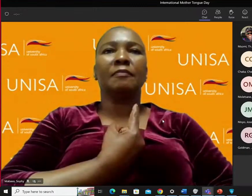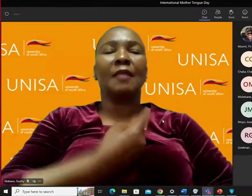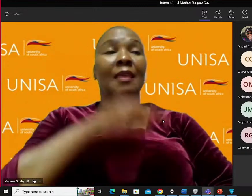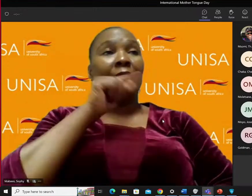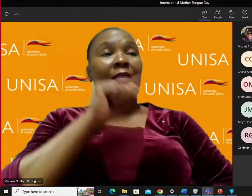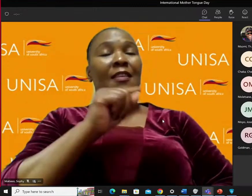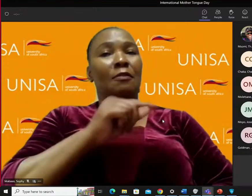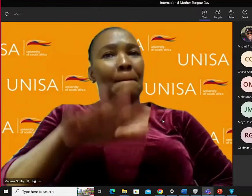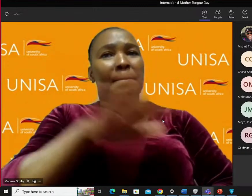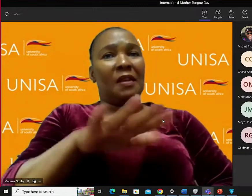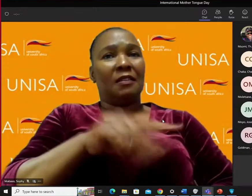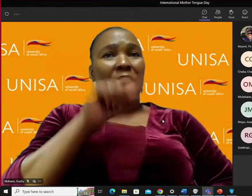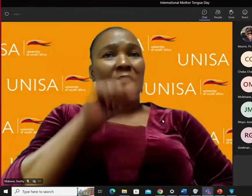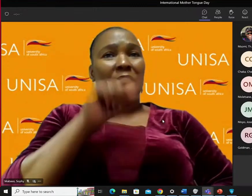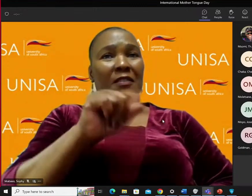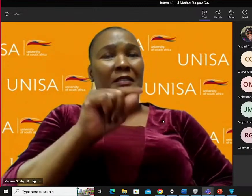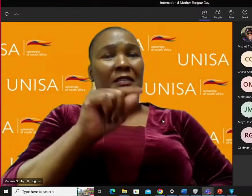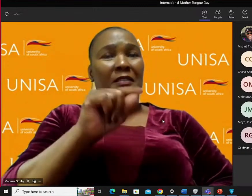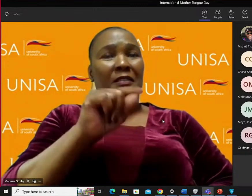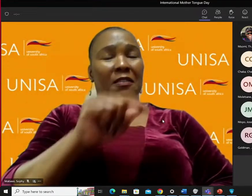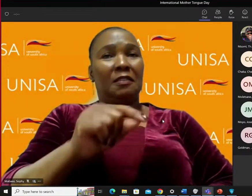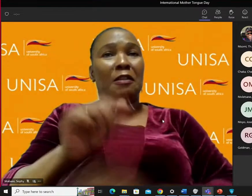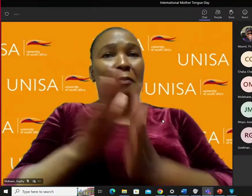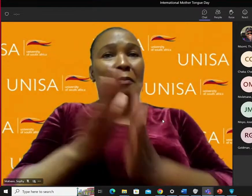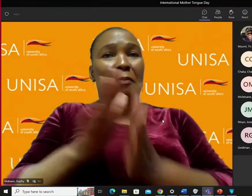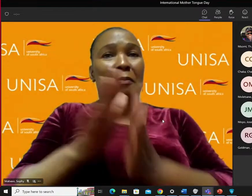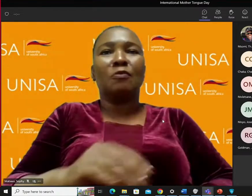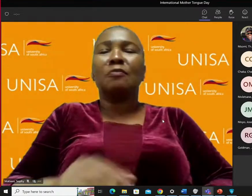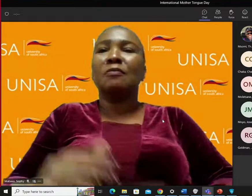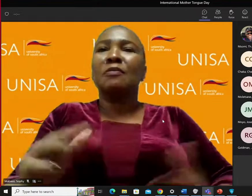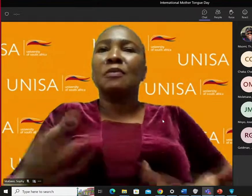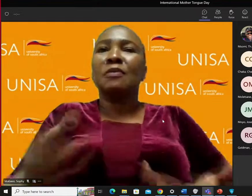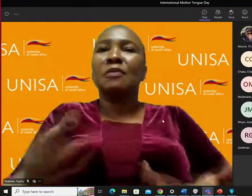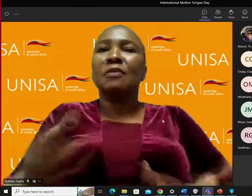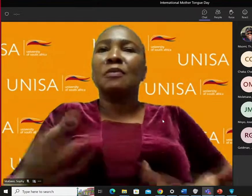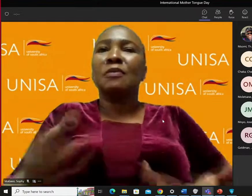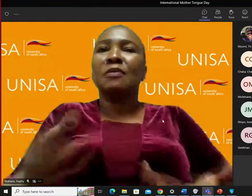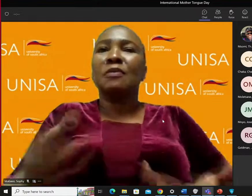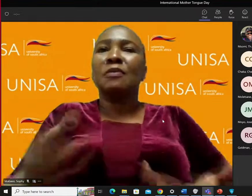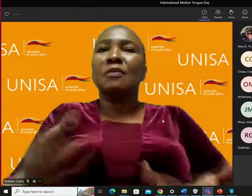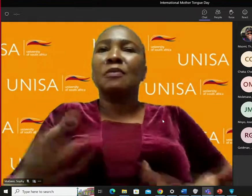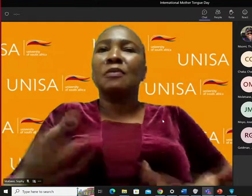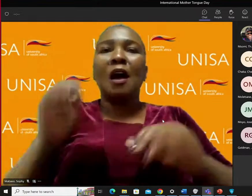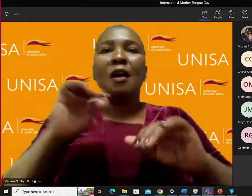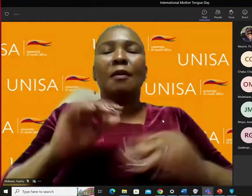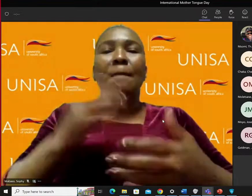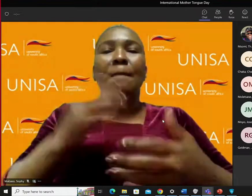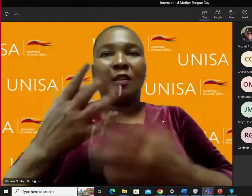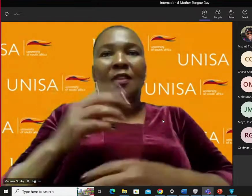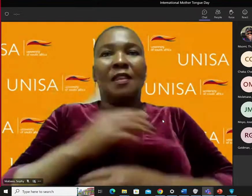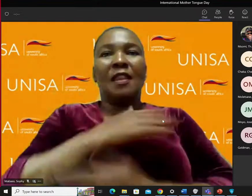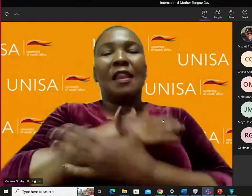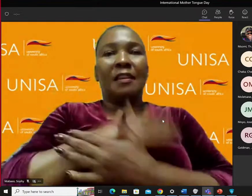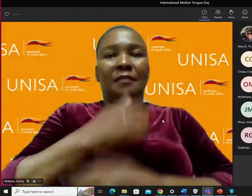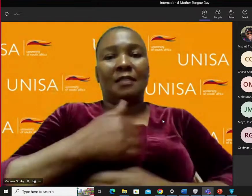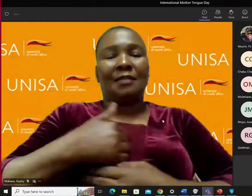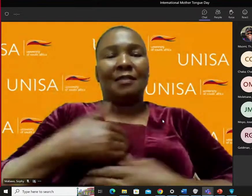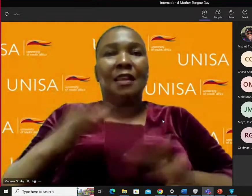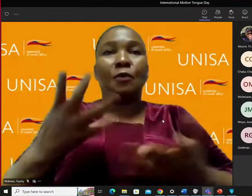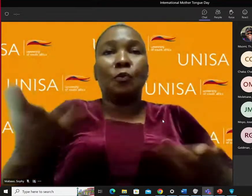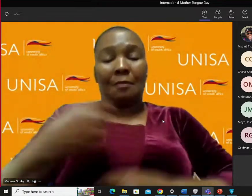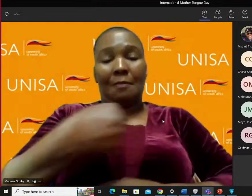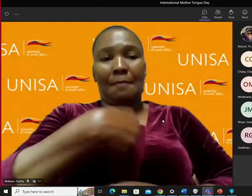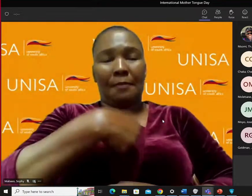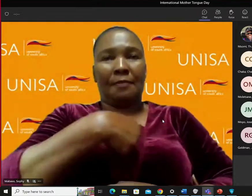of that book, in terms of my relationship with love starts with me. And that has also been